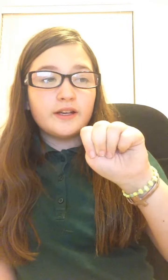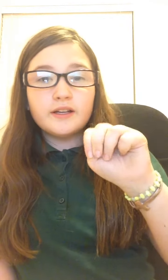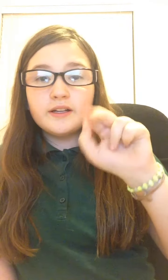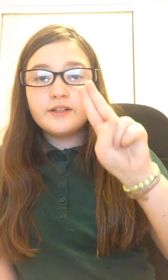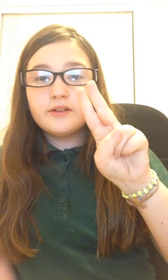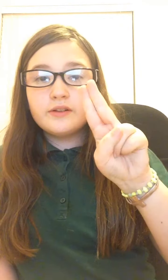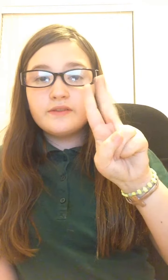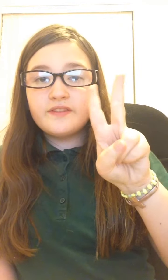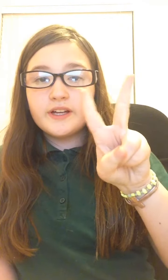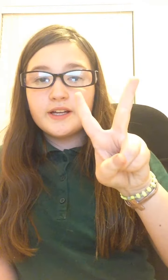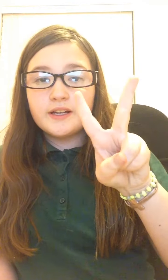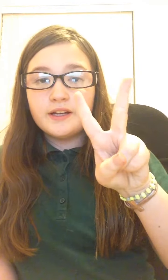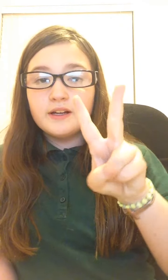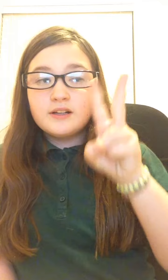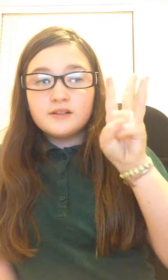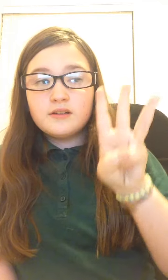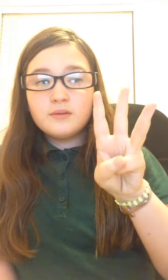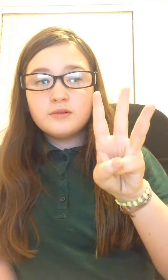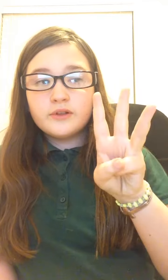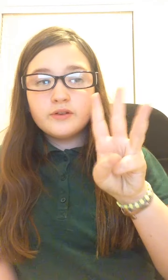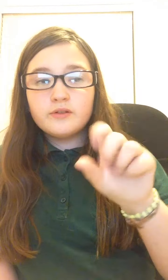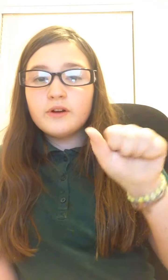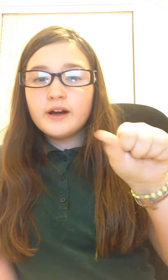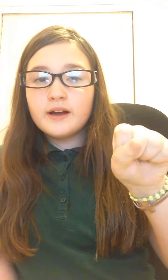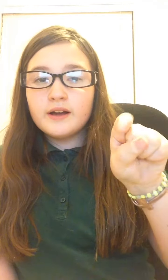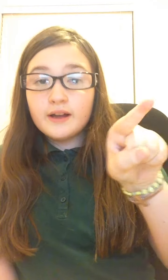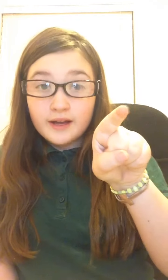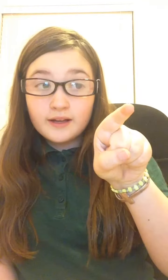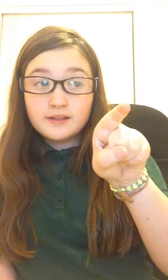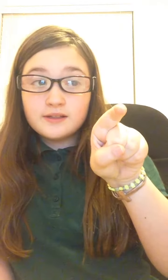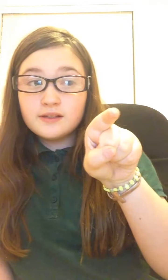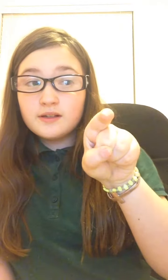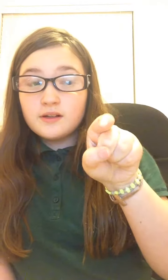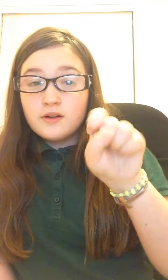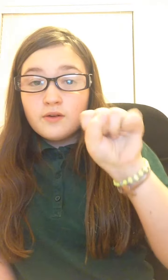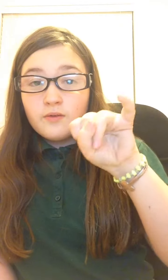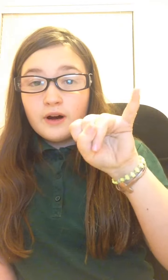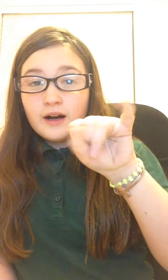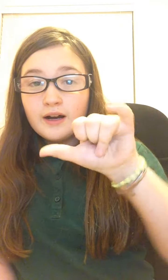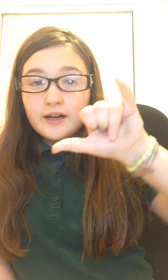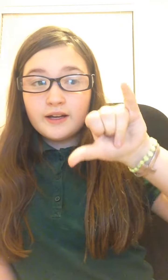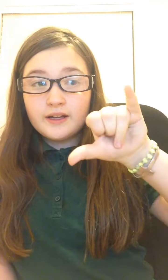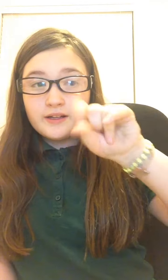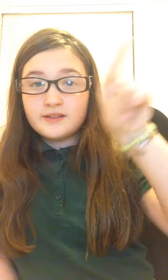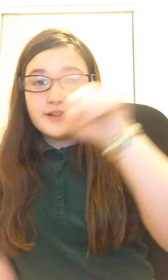T, U, V, W, X, Y, Z,